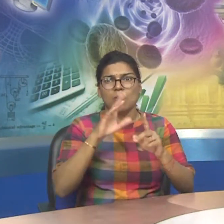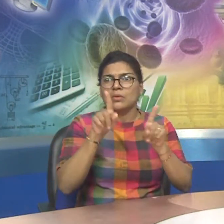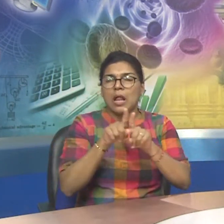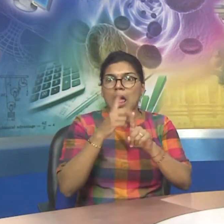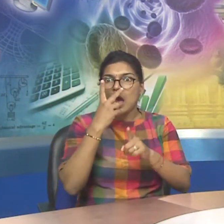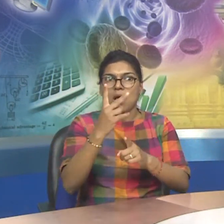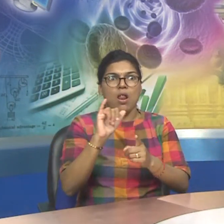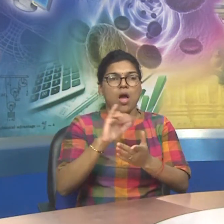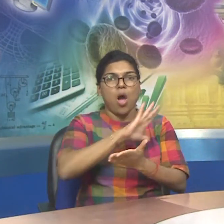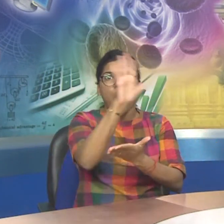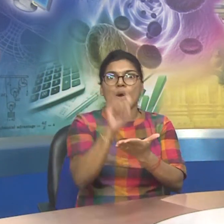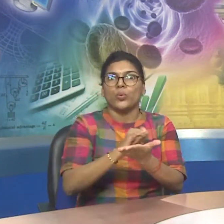because of